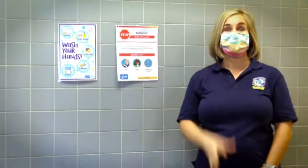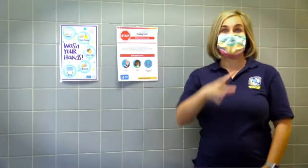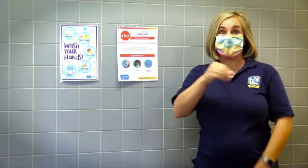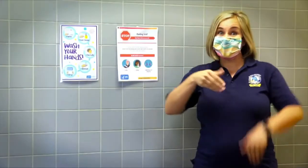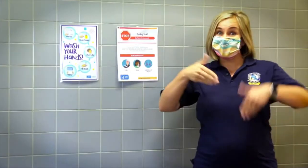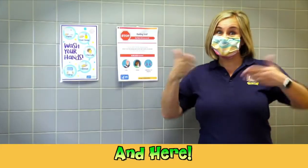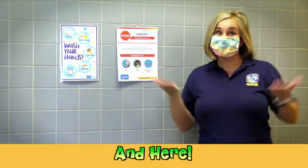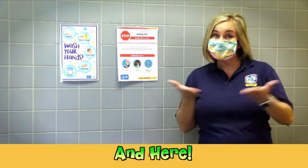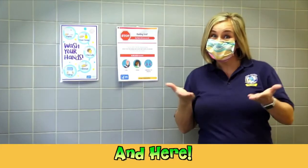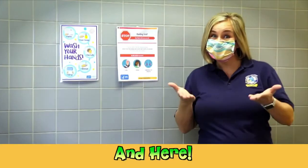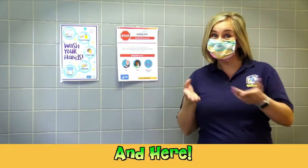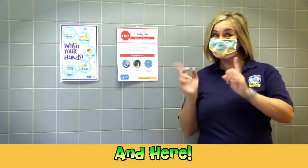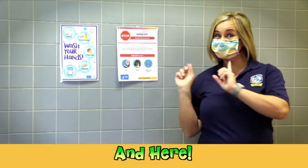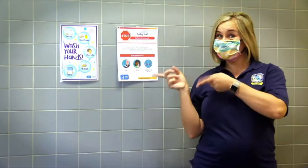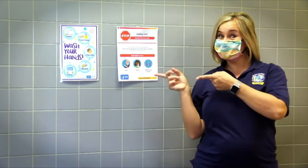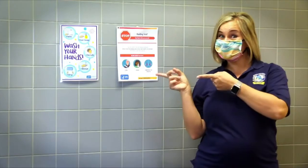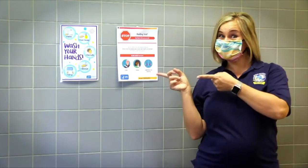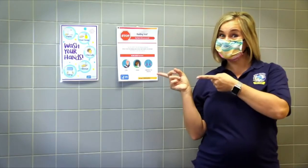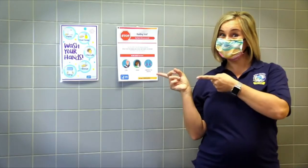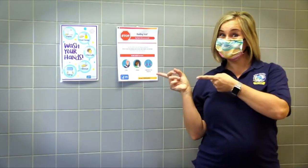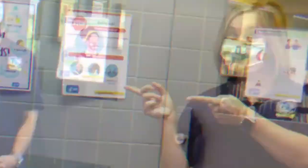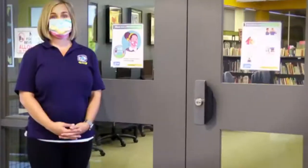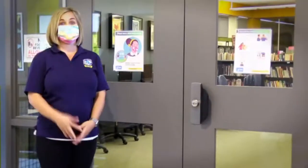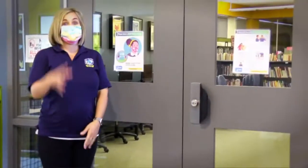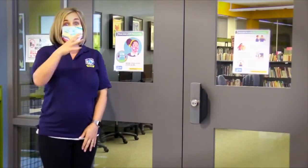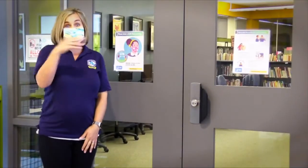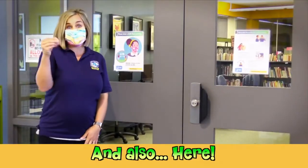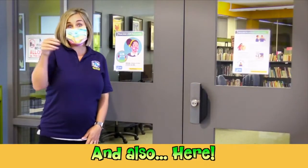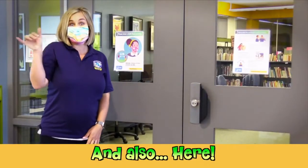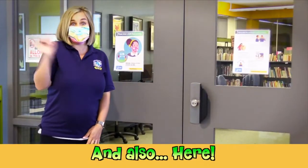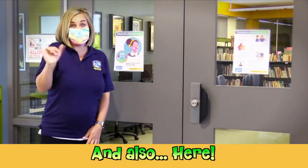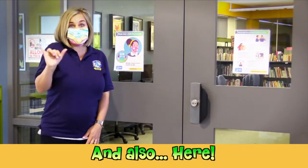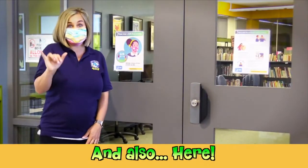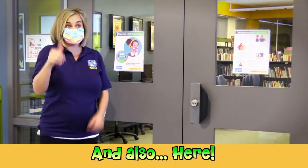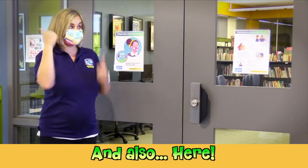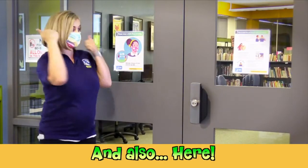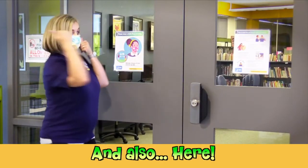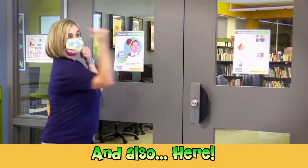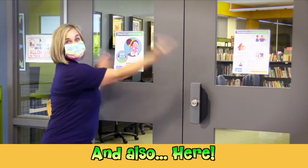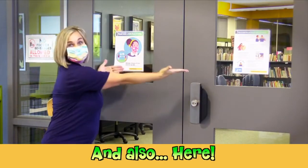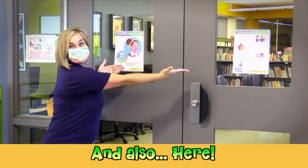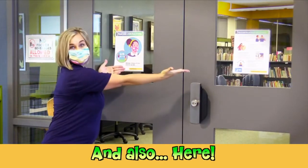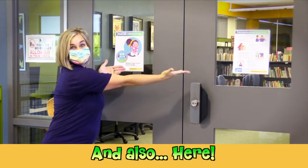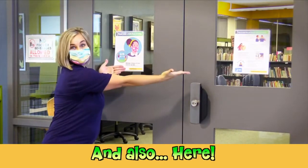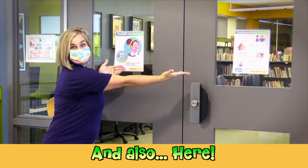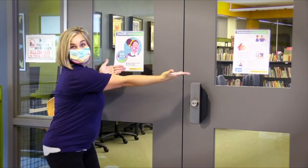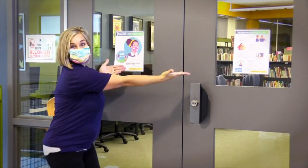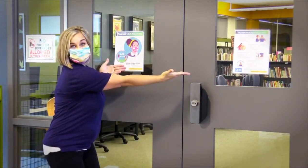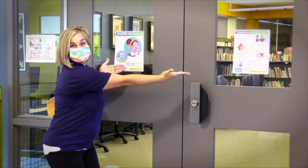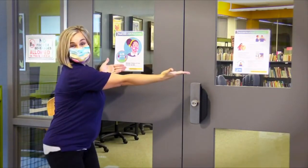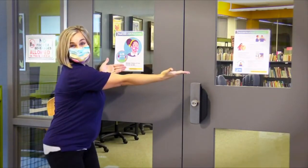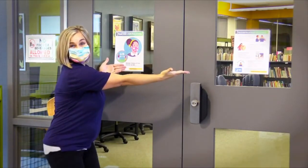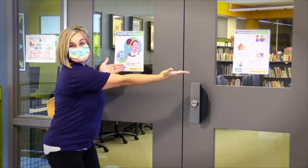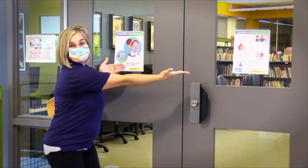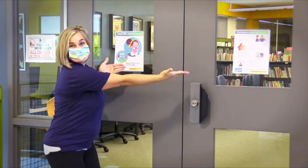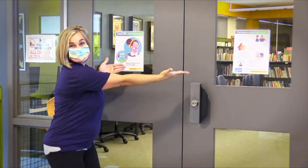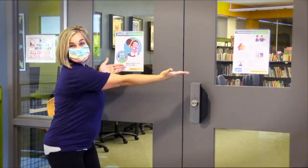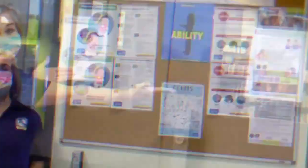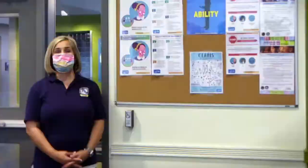at two signs. And here. It cuts to a video of Courtney wearing a mask. And also here. She points at two signs on the doors of the library. It cuts to a video